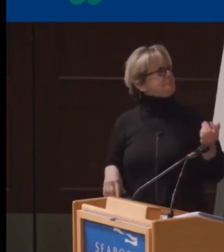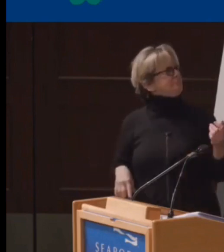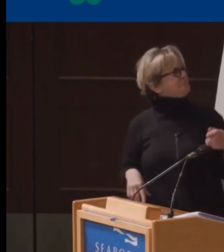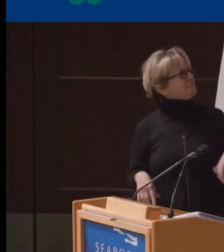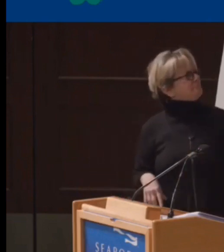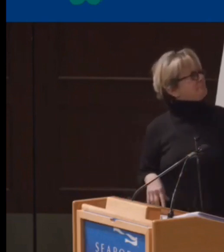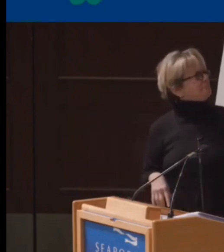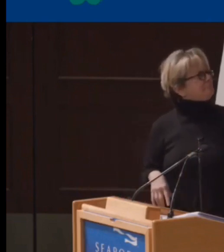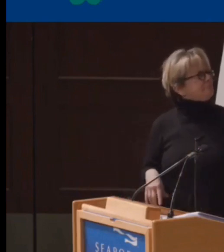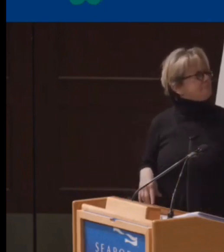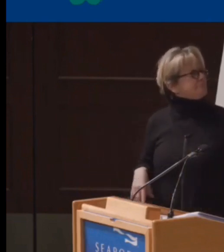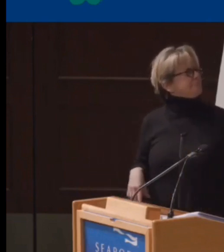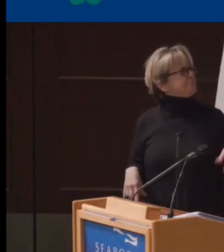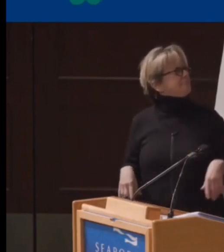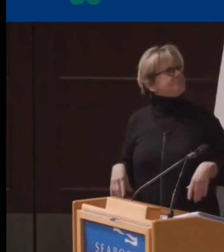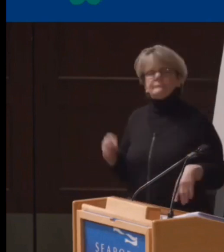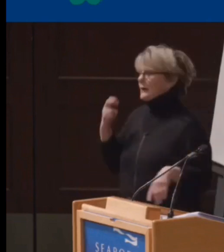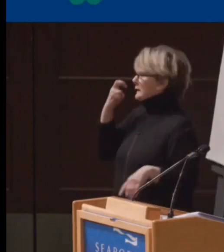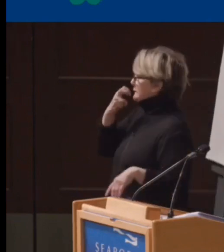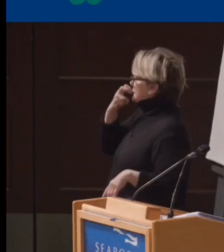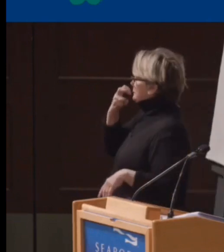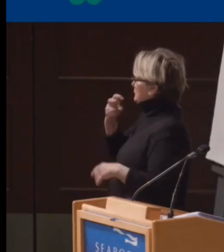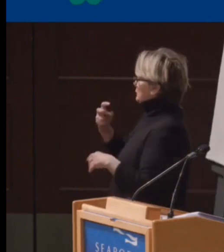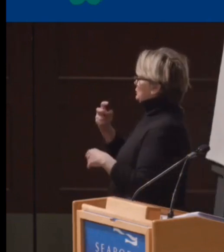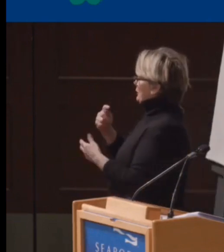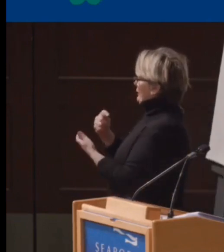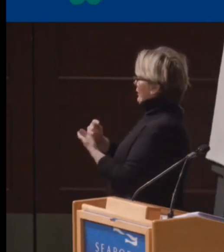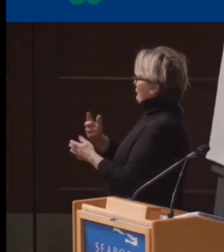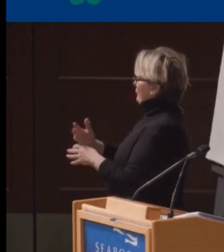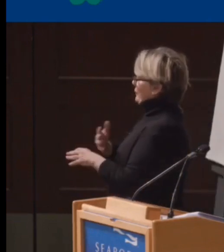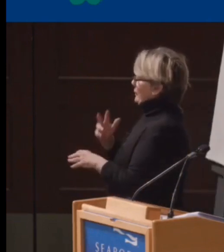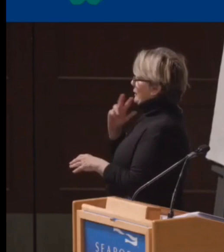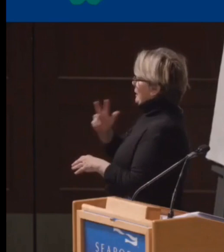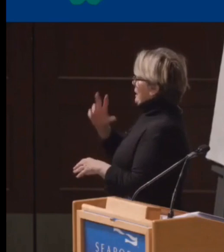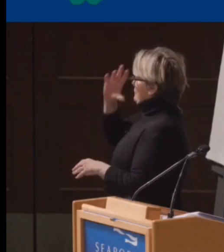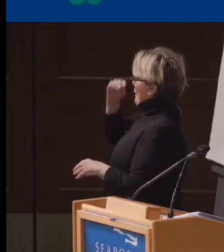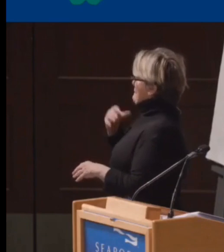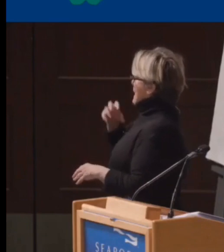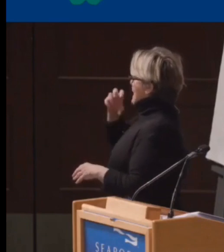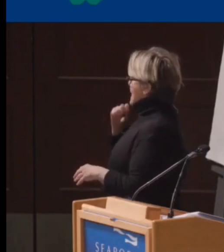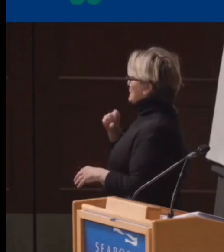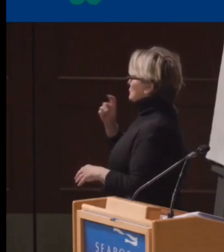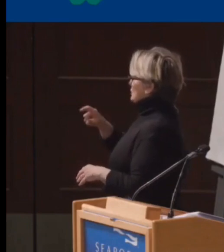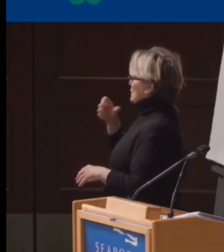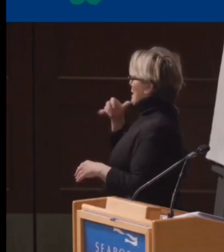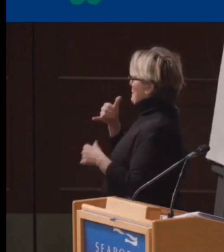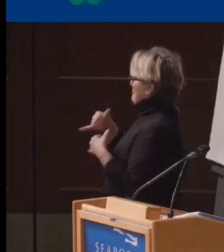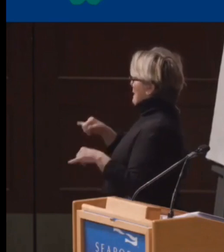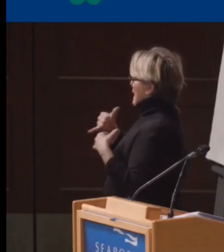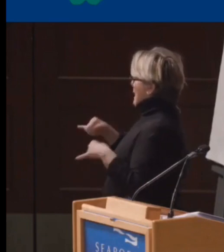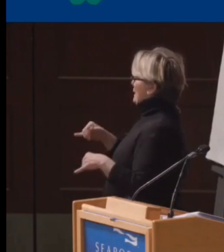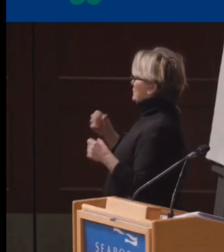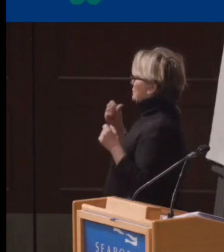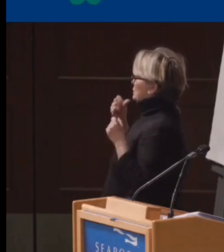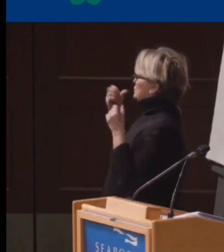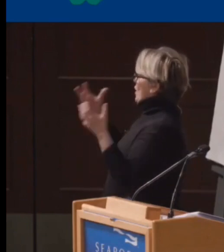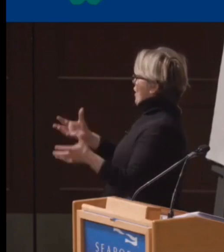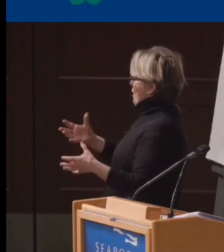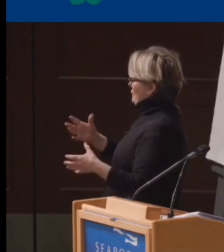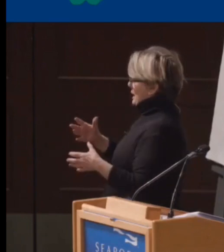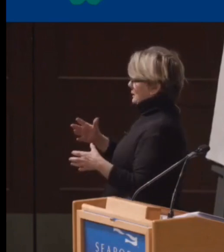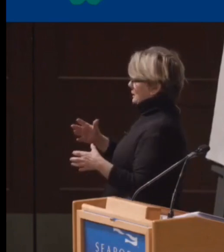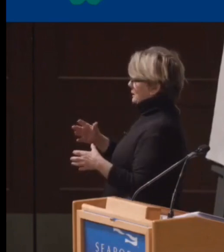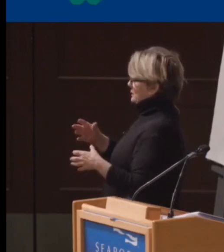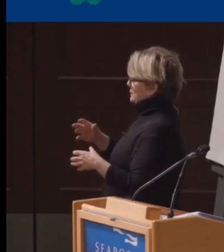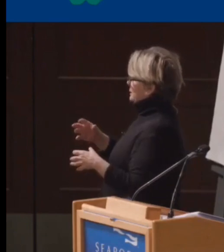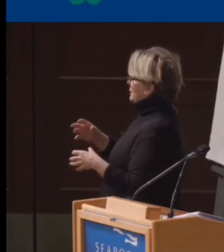The speech therapist I worked with before I was 2 told my parents that a boy my age should not be playing with so much alphabet toys and be obsessed with